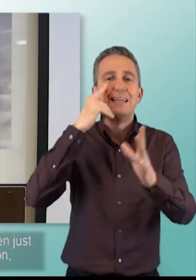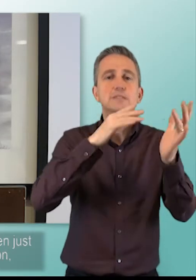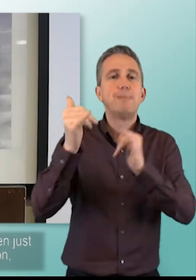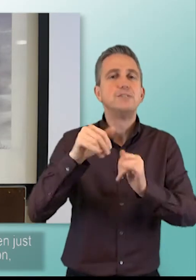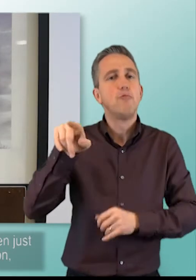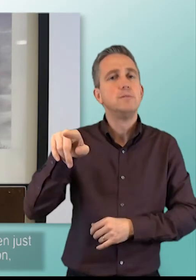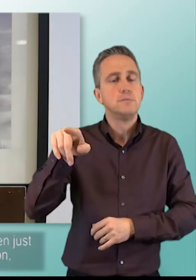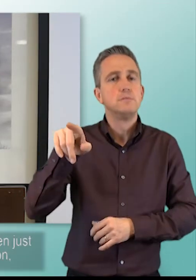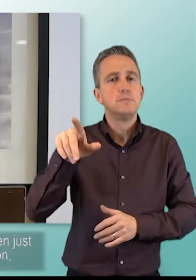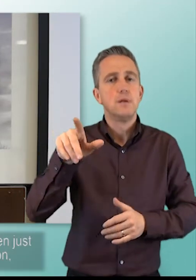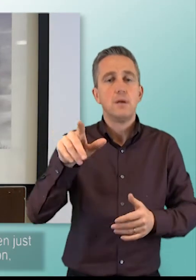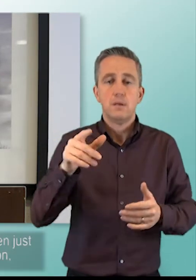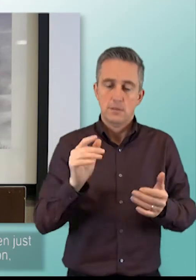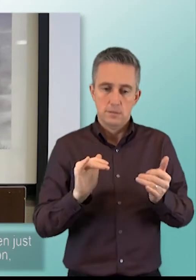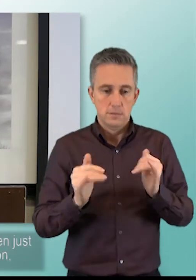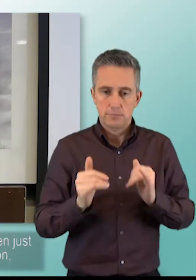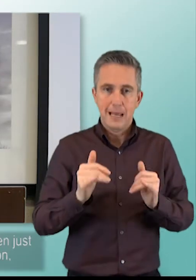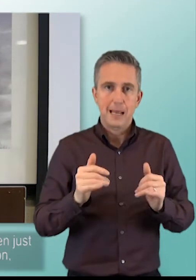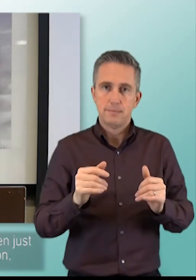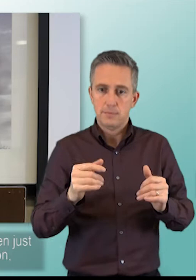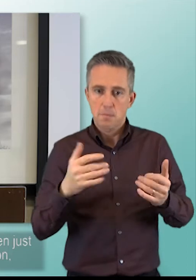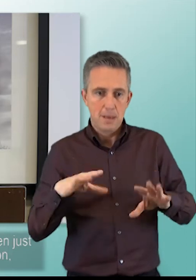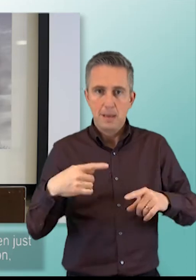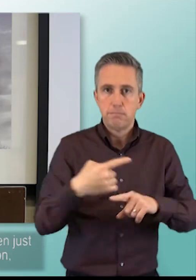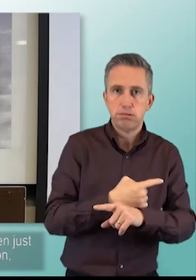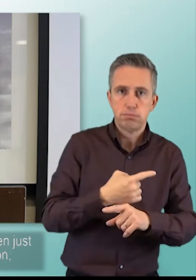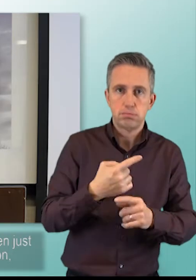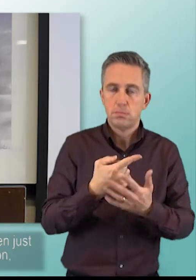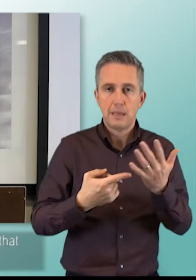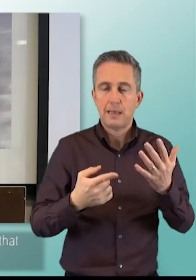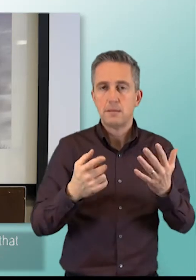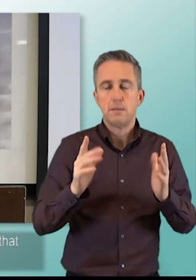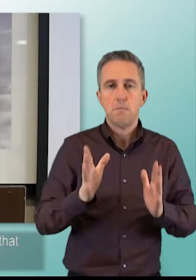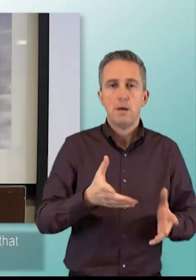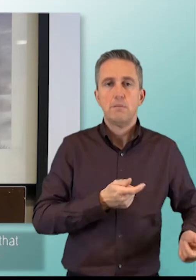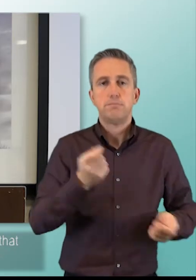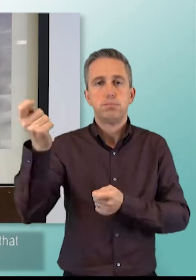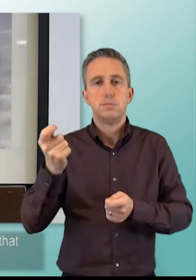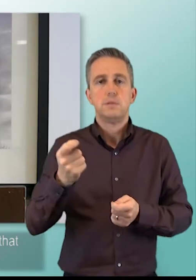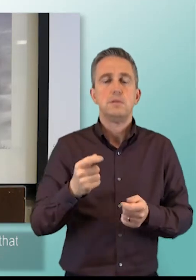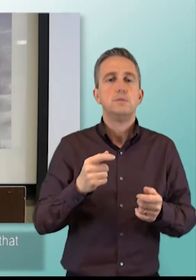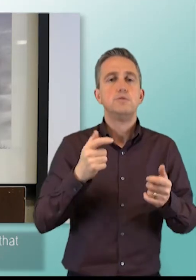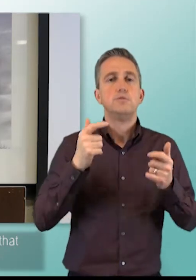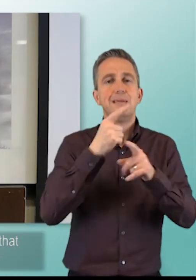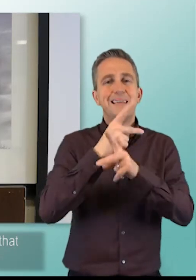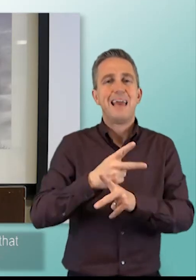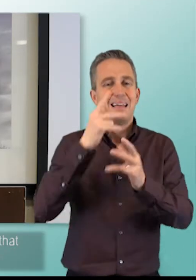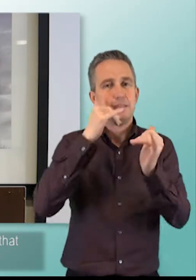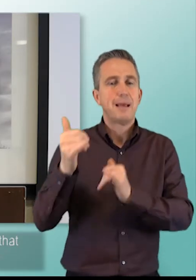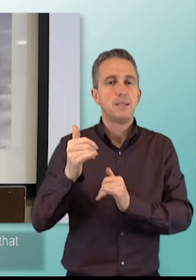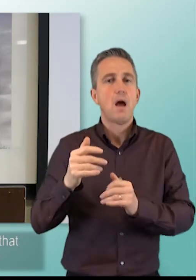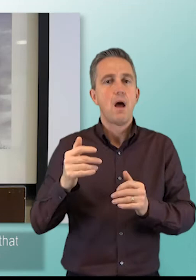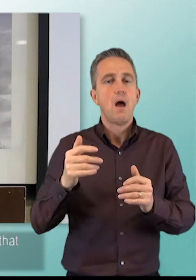and so on, when, you know, there's been just a slight misadministration of medicine or so on, very tiny safeguarding events would not be